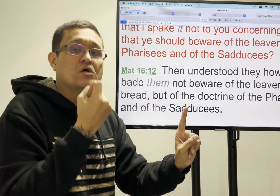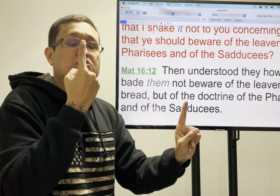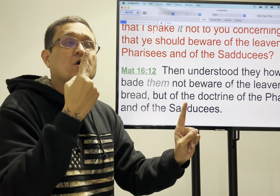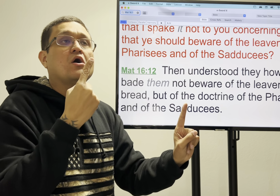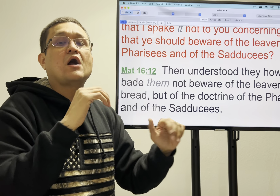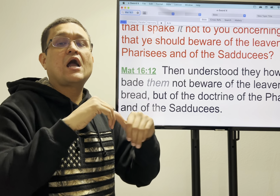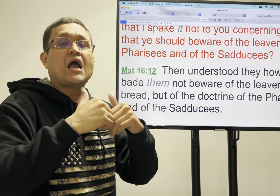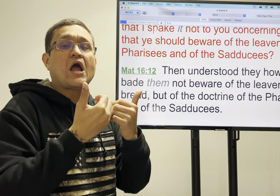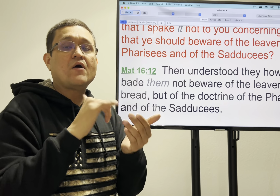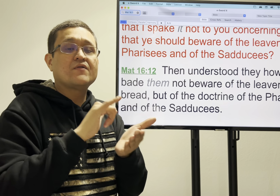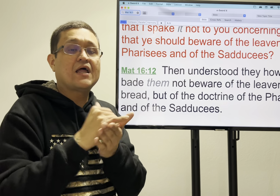Then understood